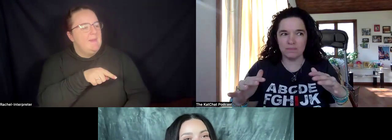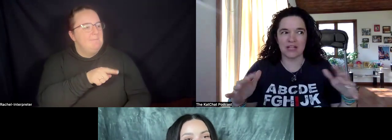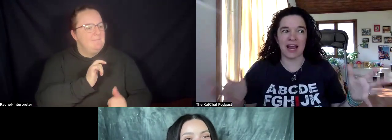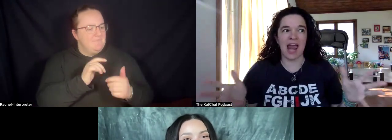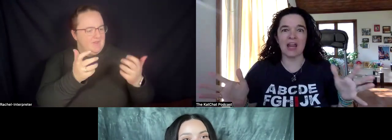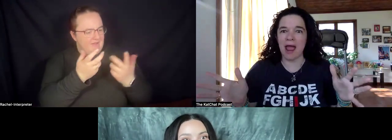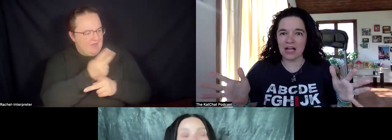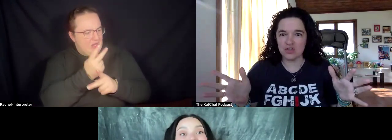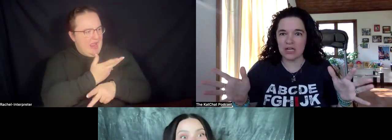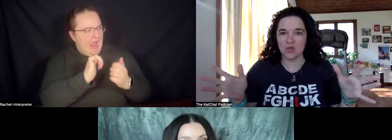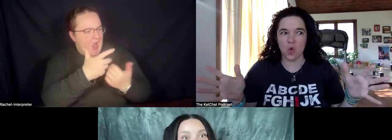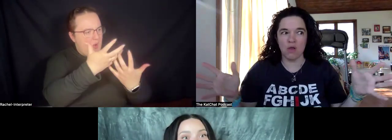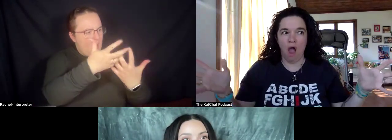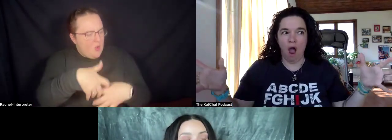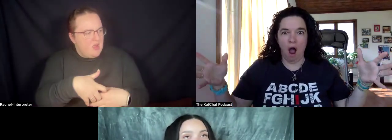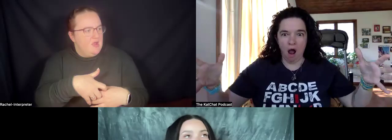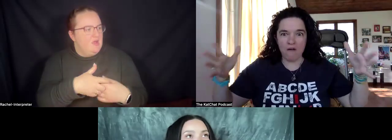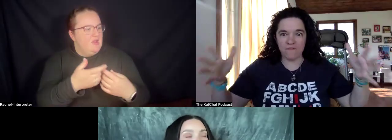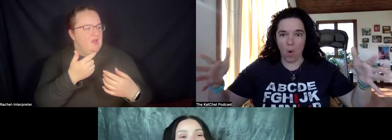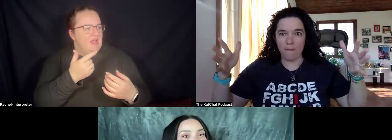all works because I can't imagine doing